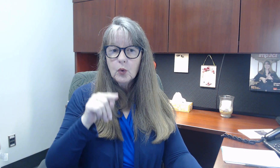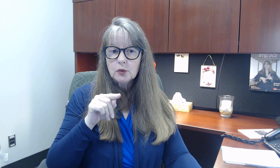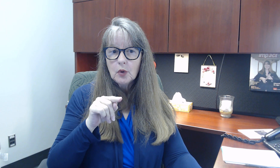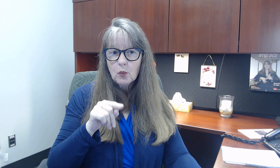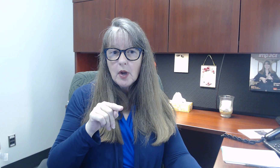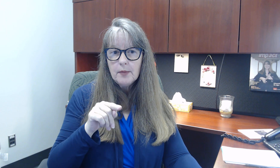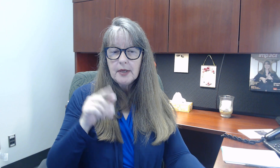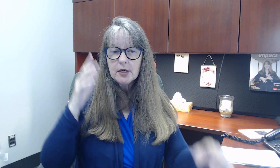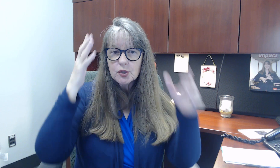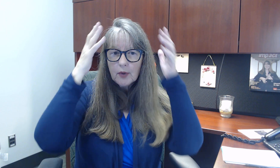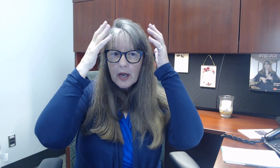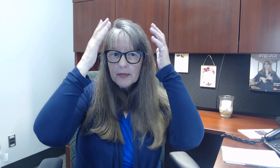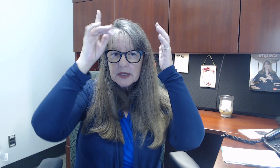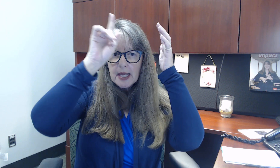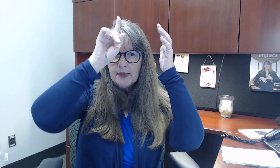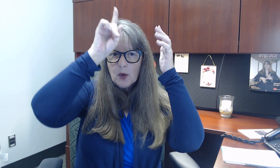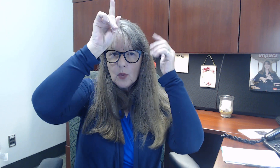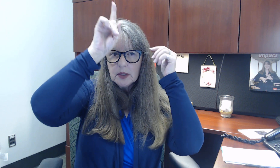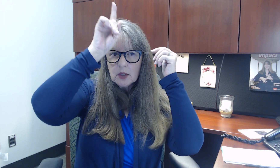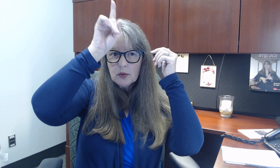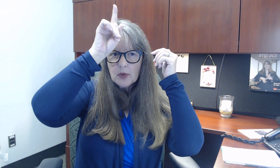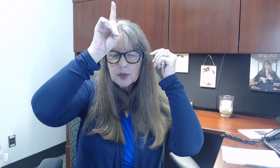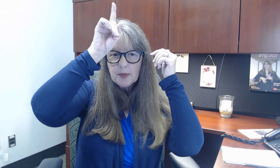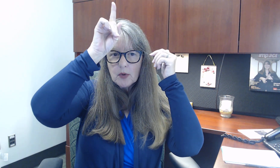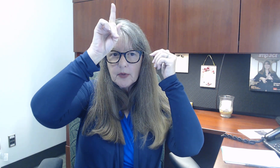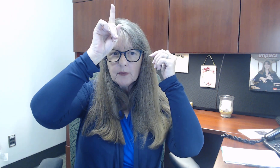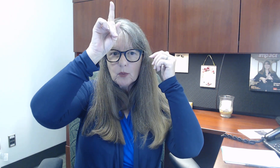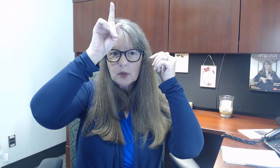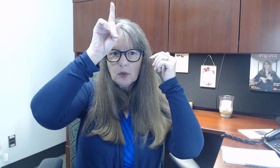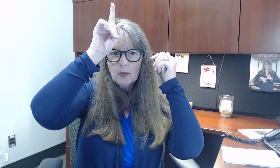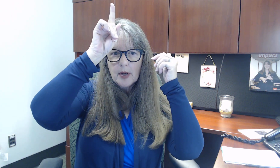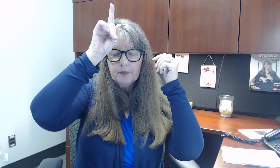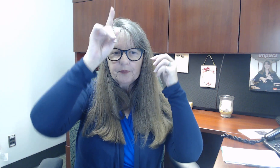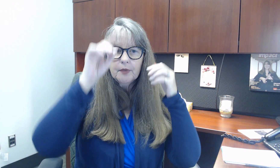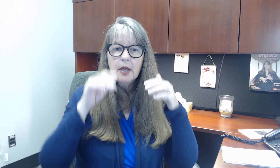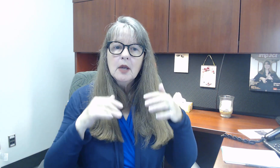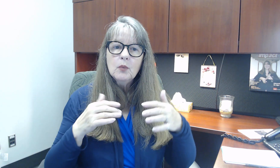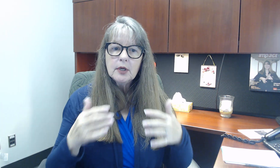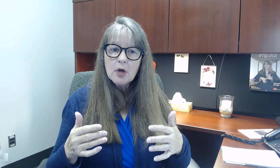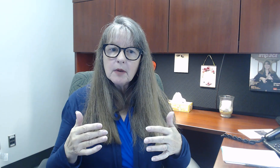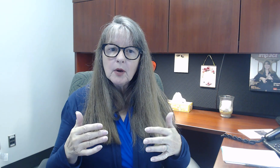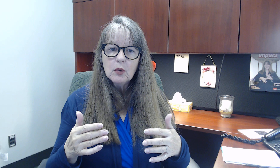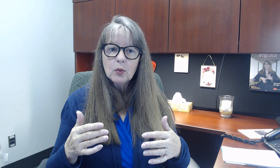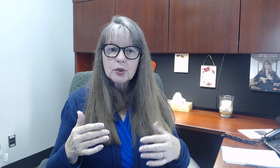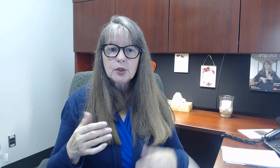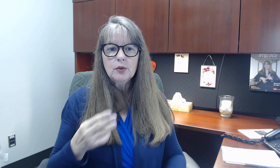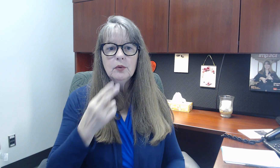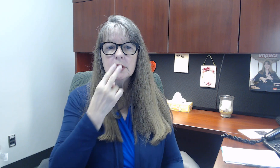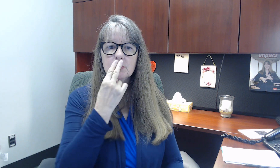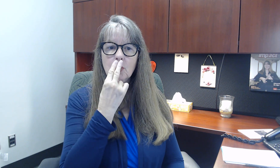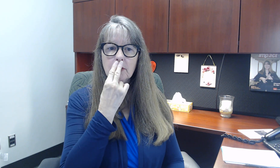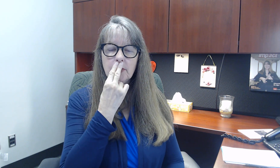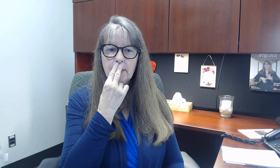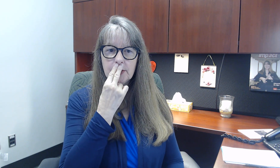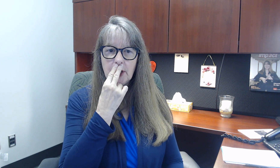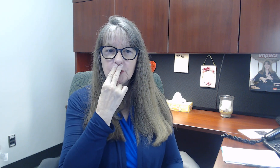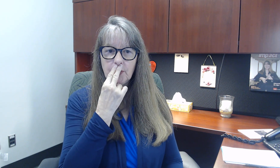War I, because their helmets, they had that one little spoke on there from World War I. When they talk about World War II, it's more of the mustache for